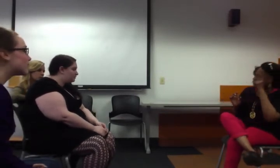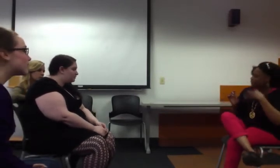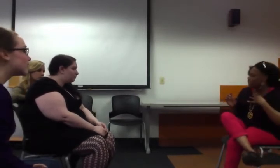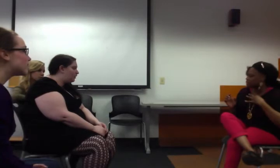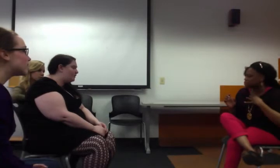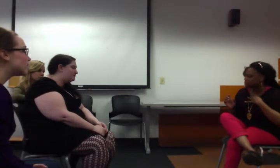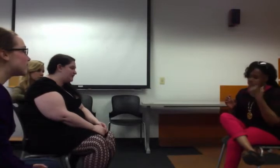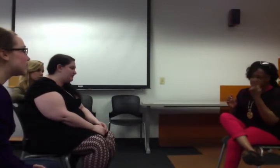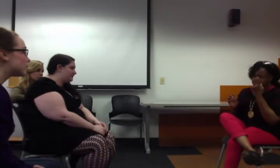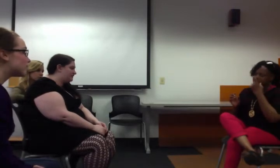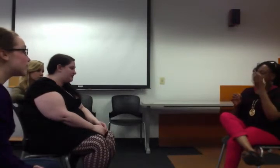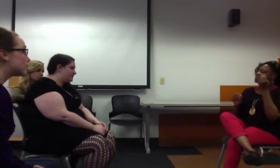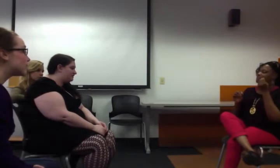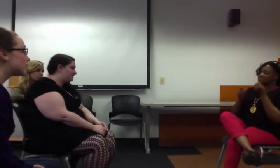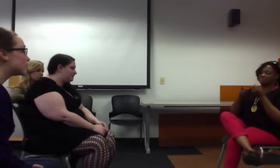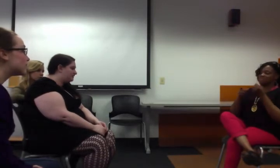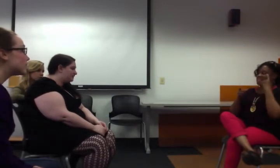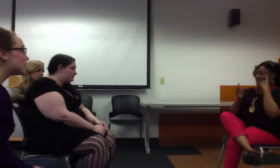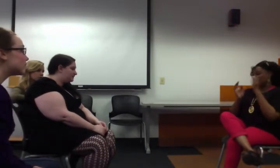We're always looking for volunteers.